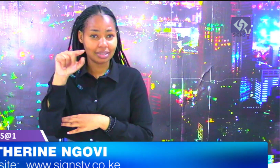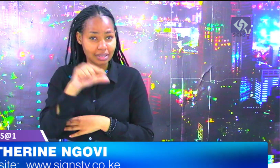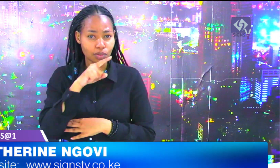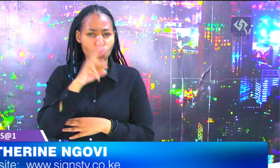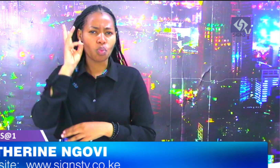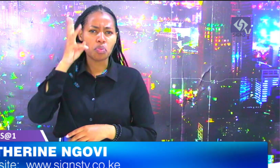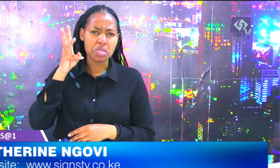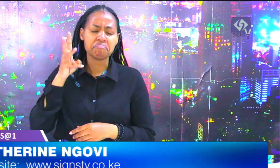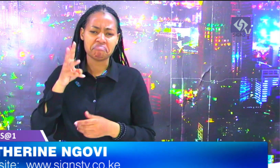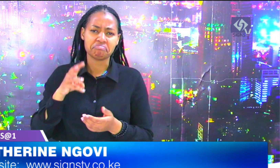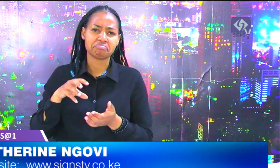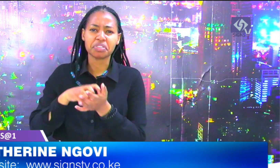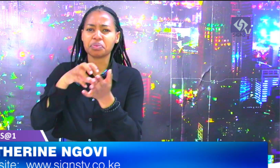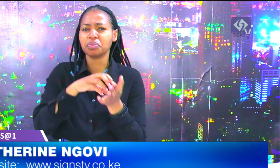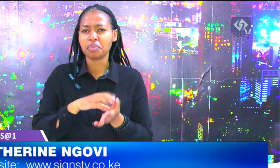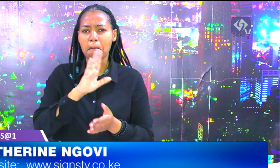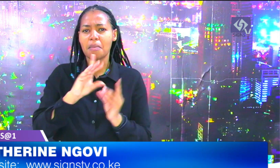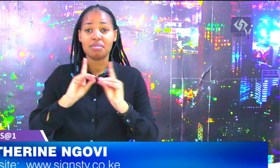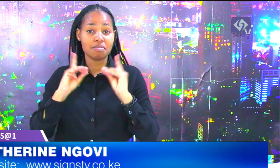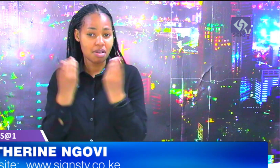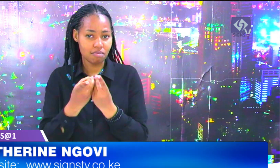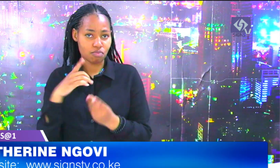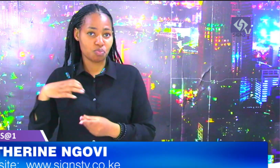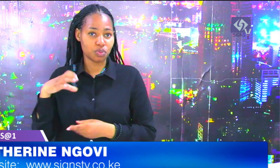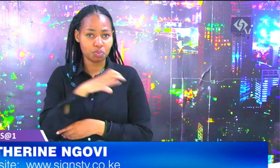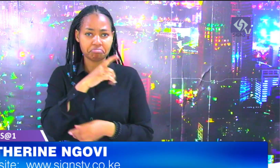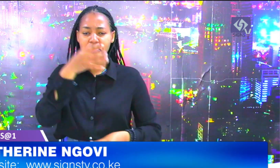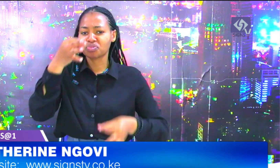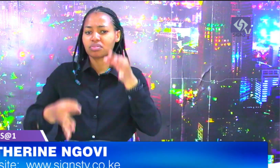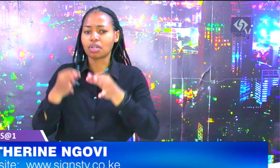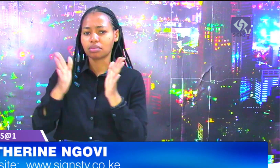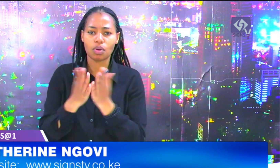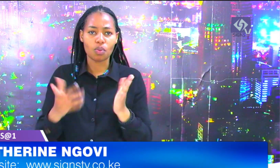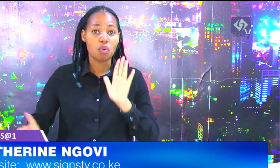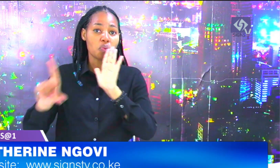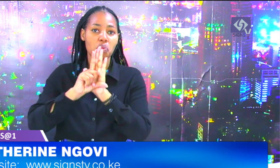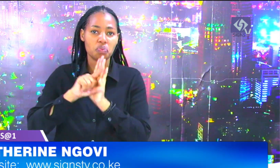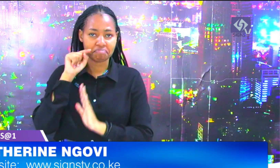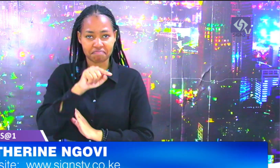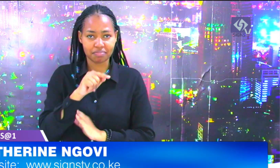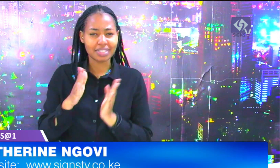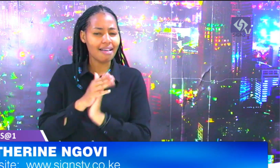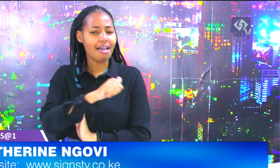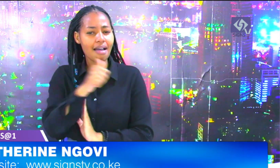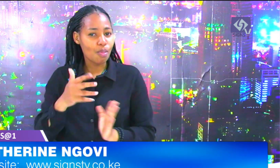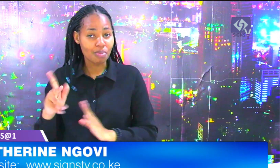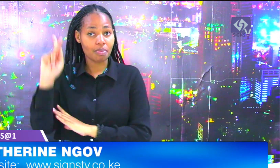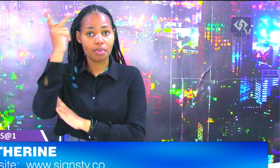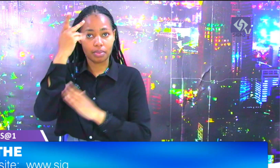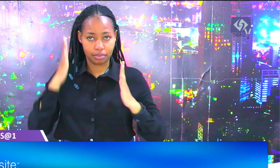The vetting is a crucial step in the process of appointing the DPP, as